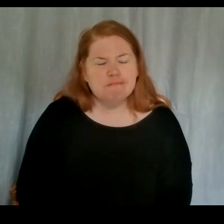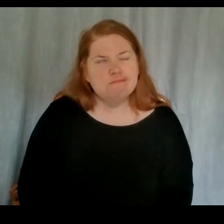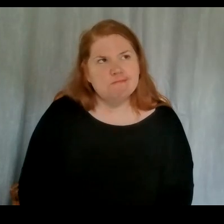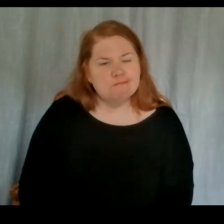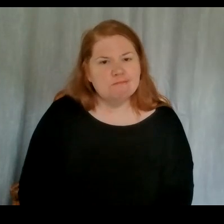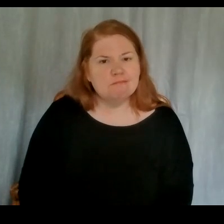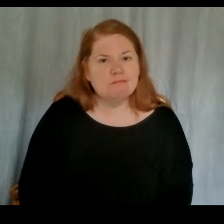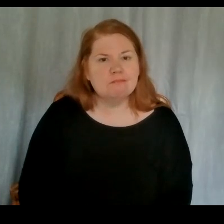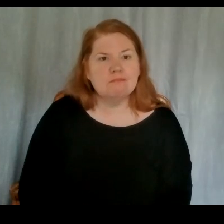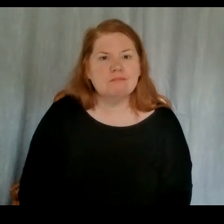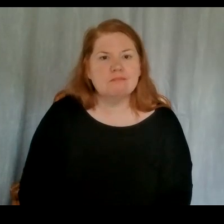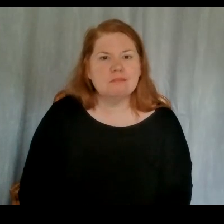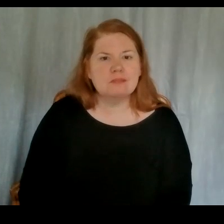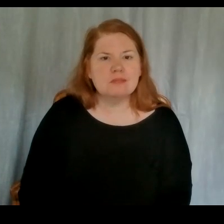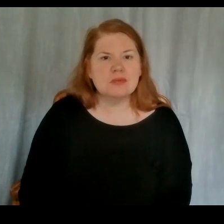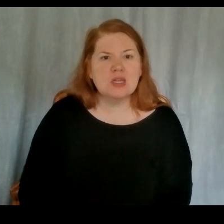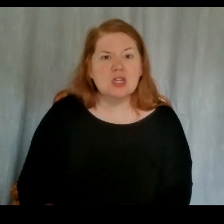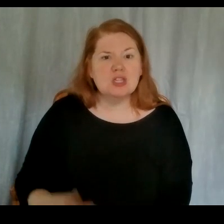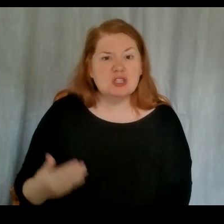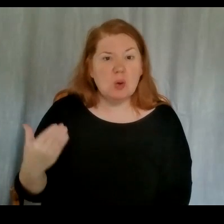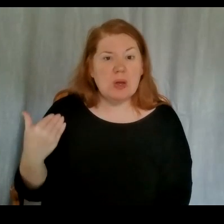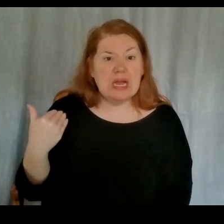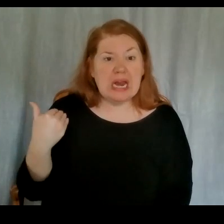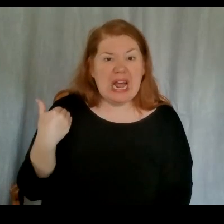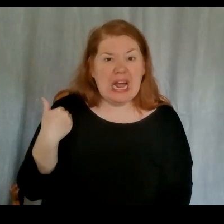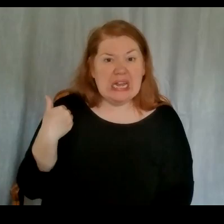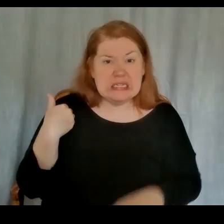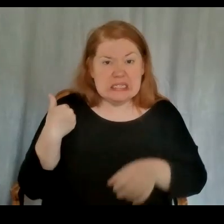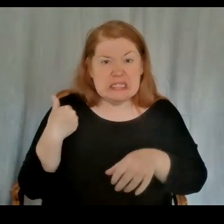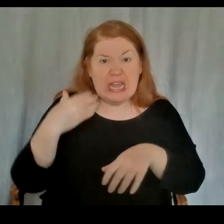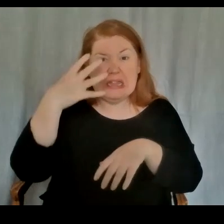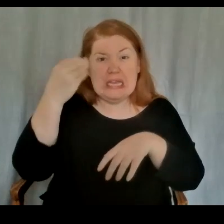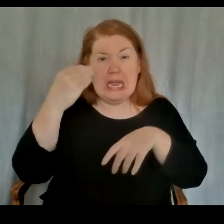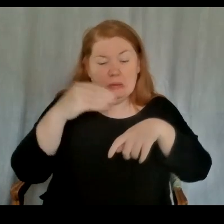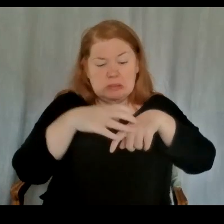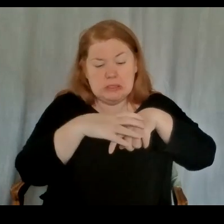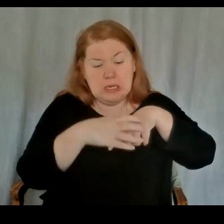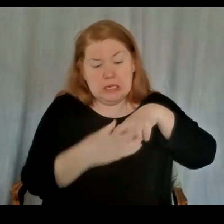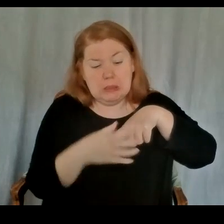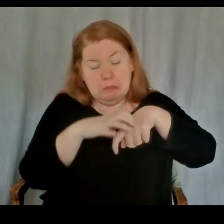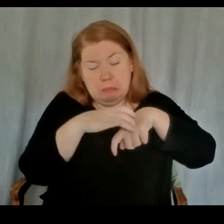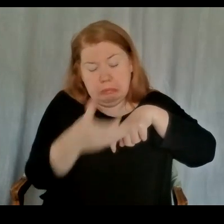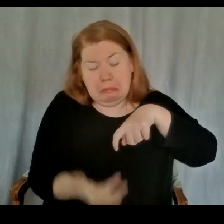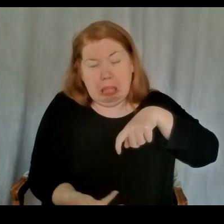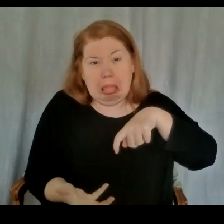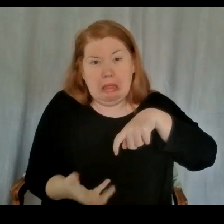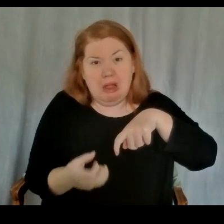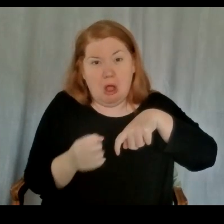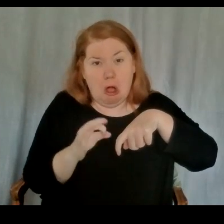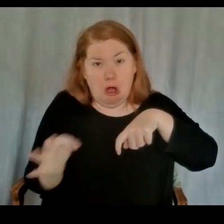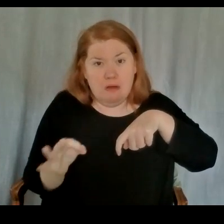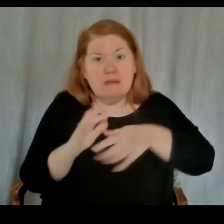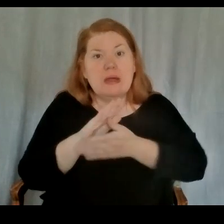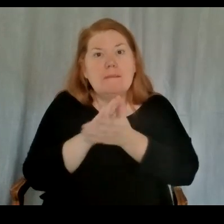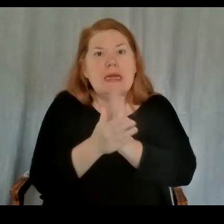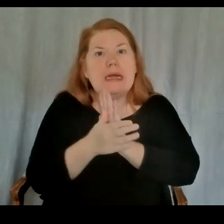It sheds another layer of skin and becomes a pupa. The new layer of skin becomes hard